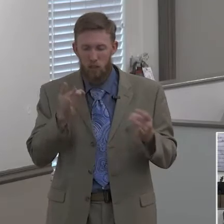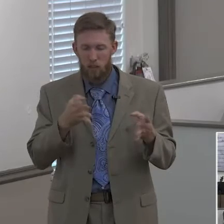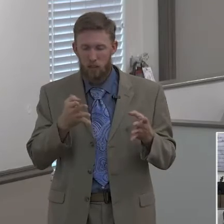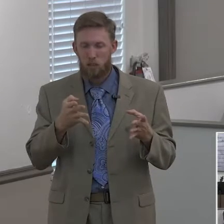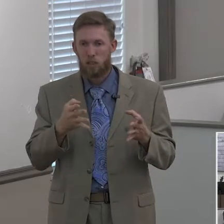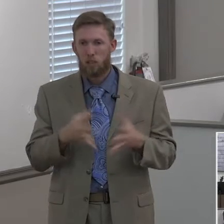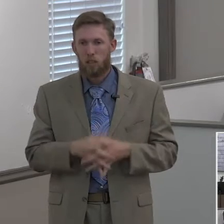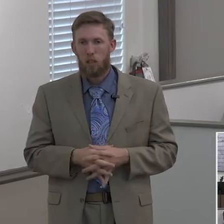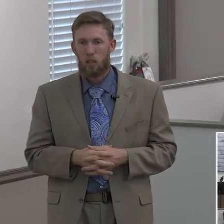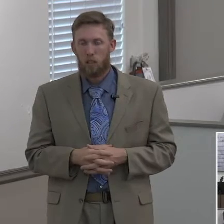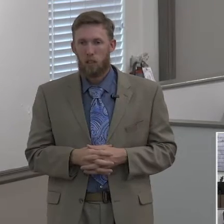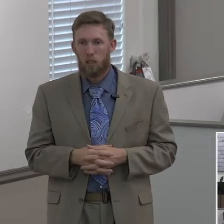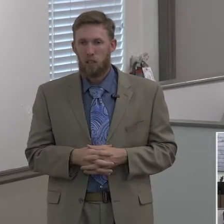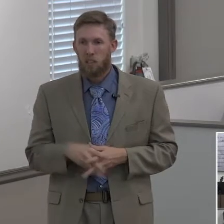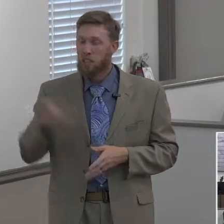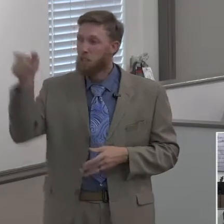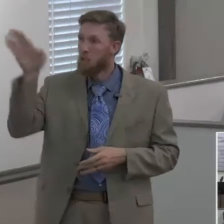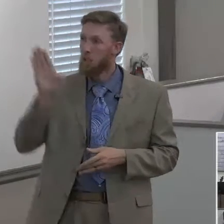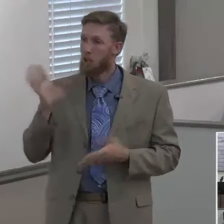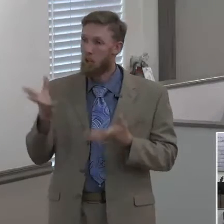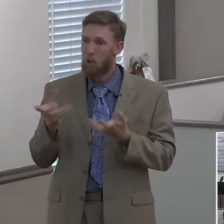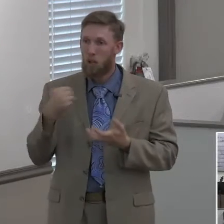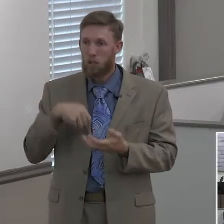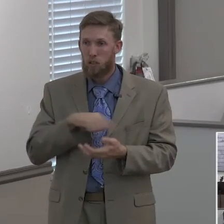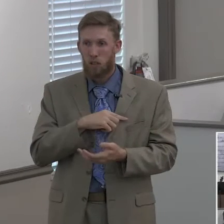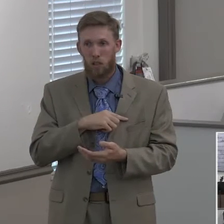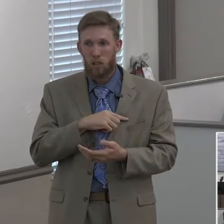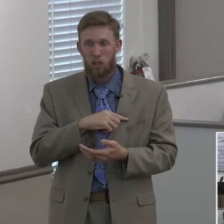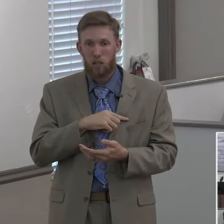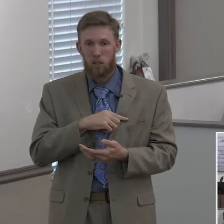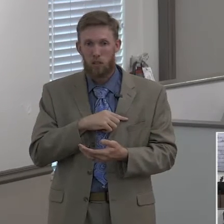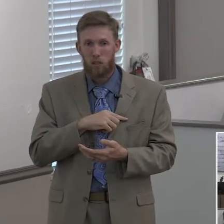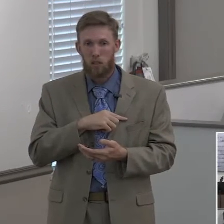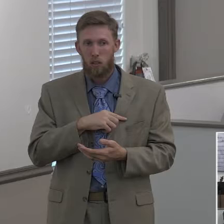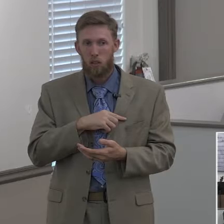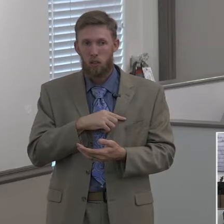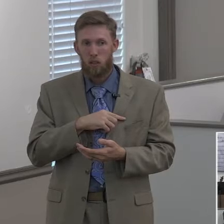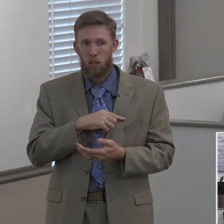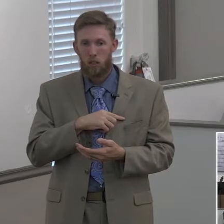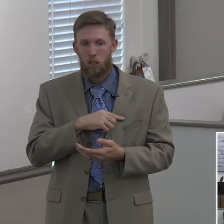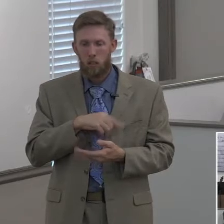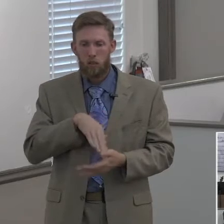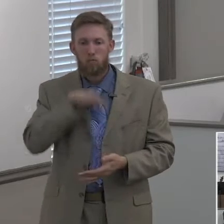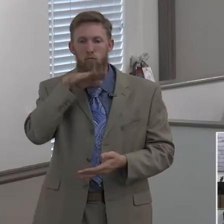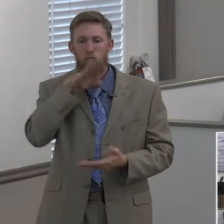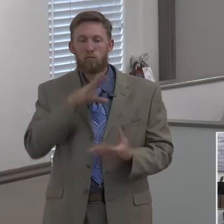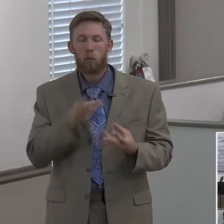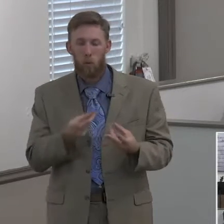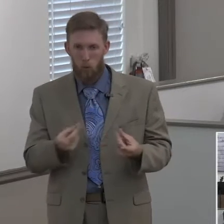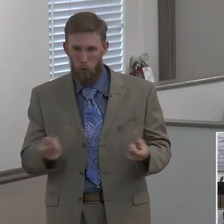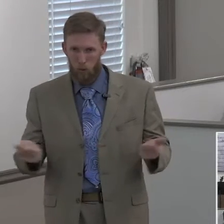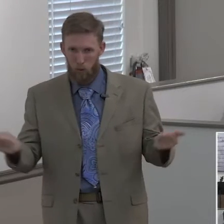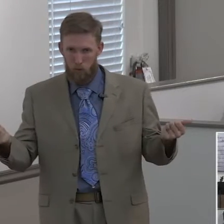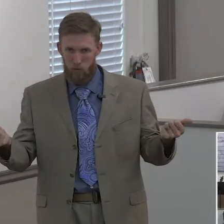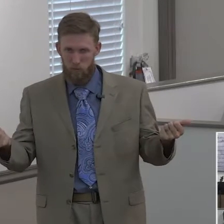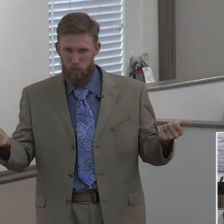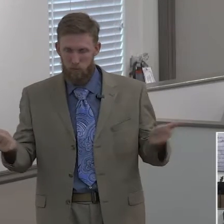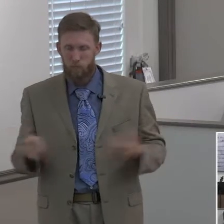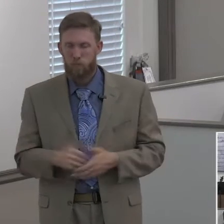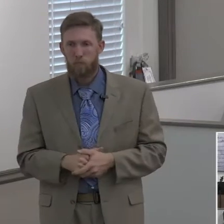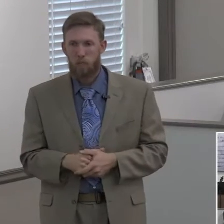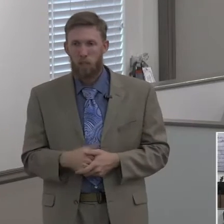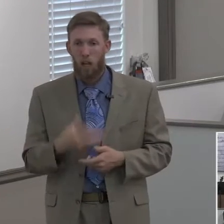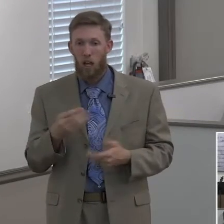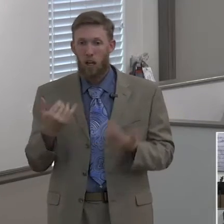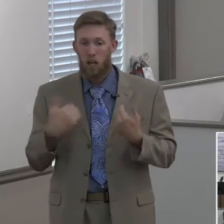And how God wants us to understand that He does not wish for us to live in frustration. He wants us